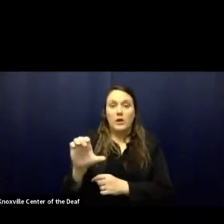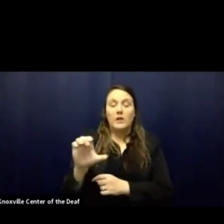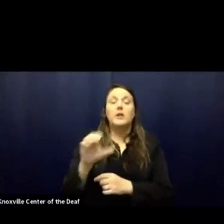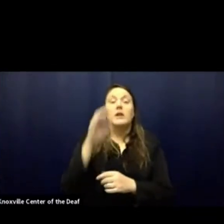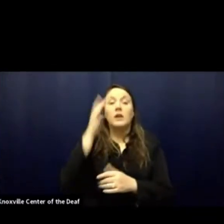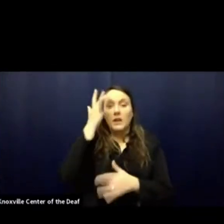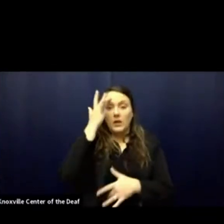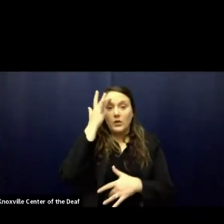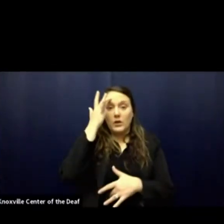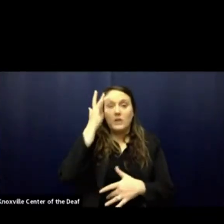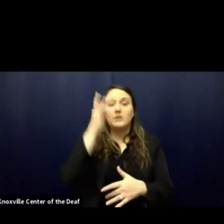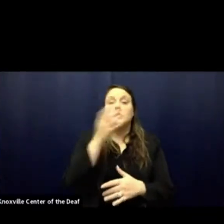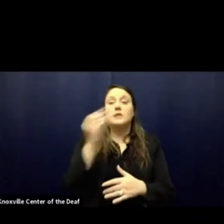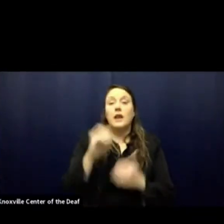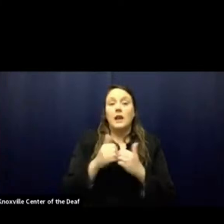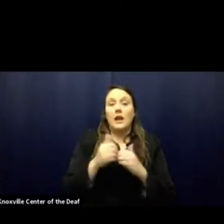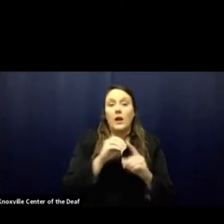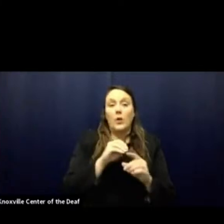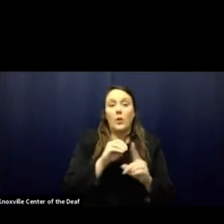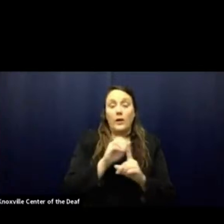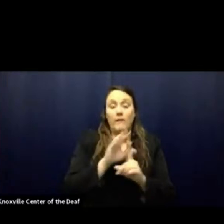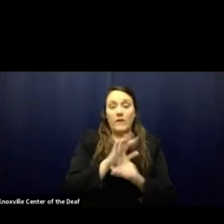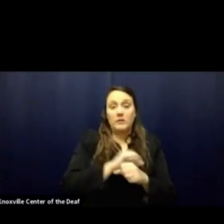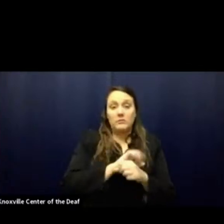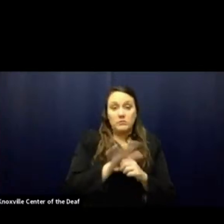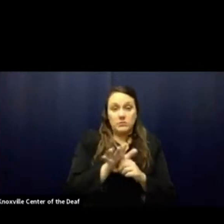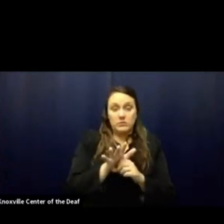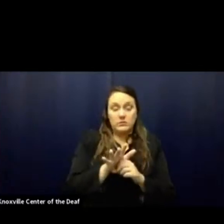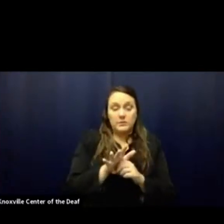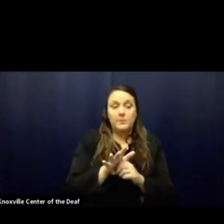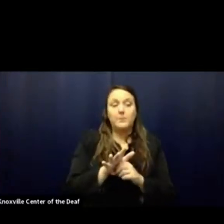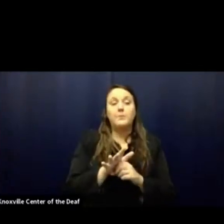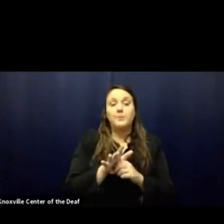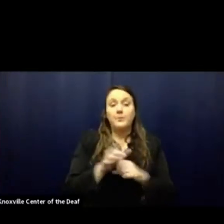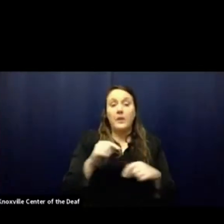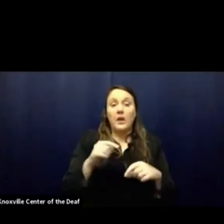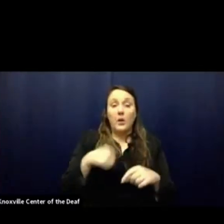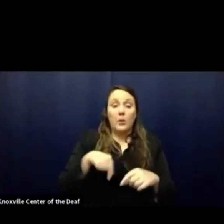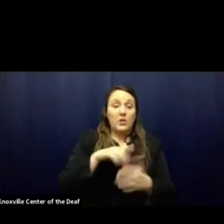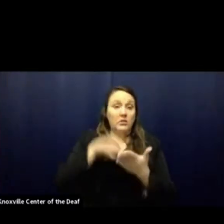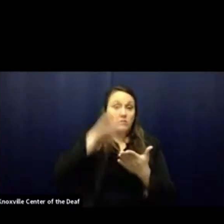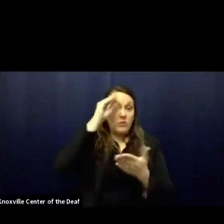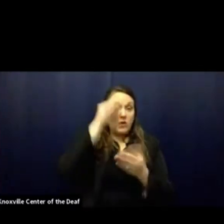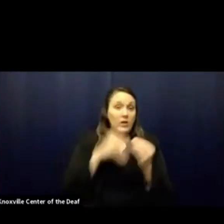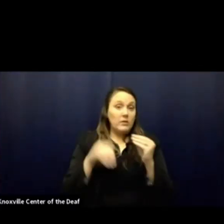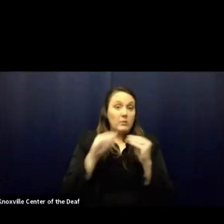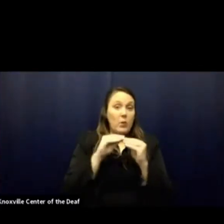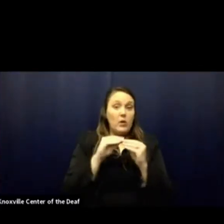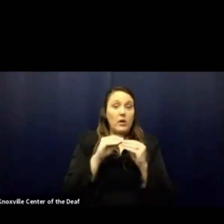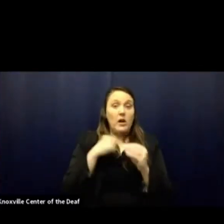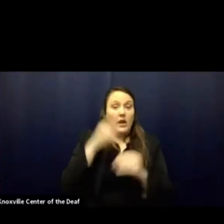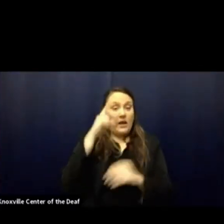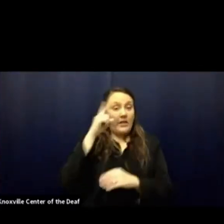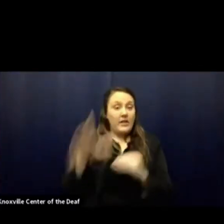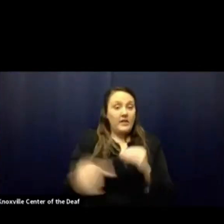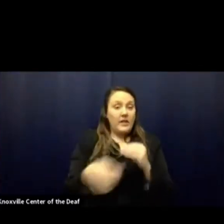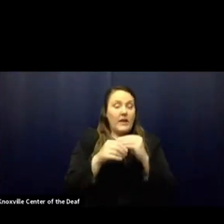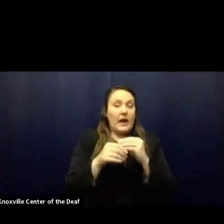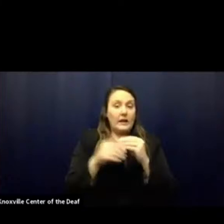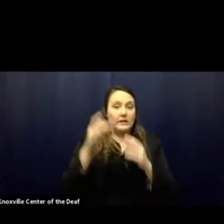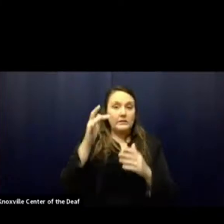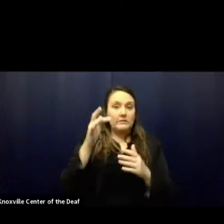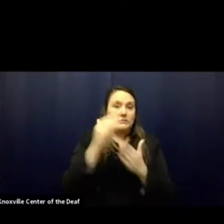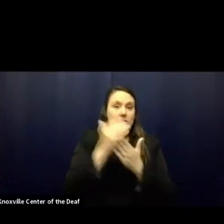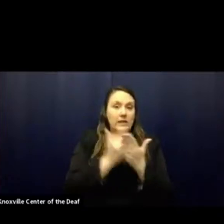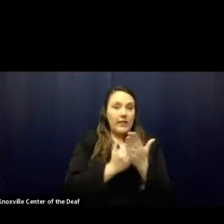how it impacts COVID disease as we go. And I think they've even added to the list of chronic illnesses that